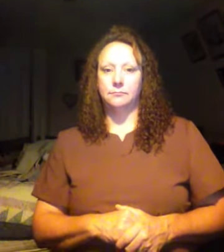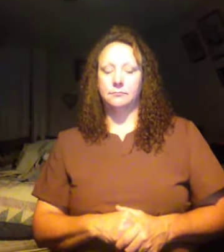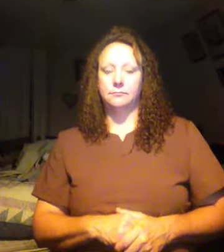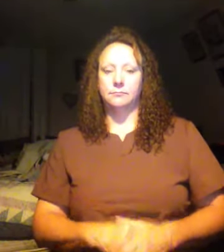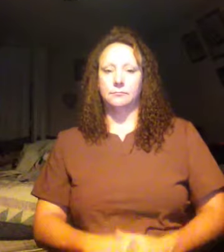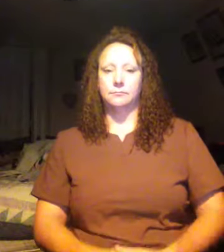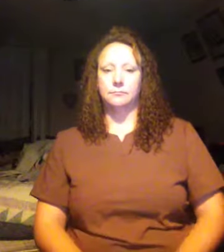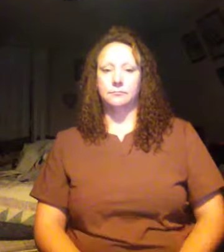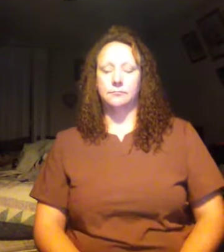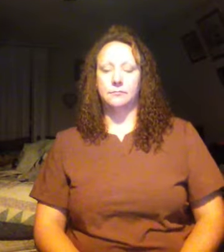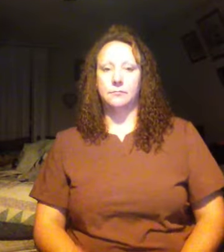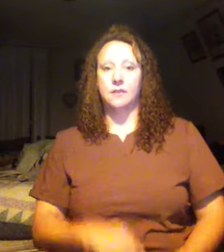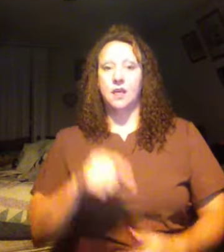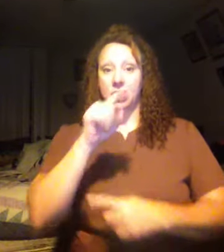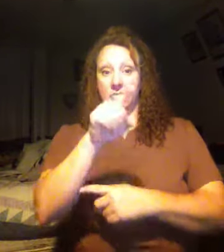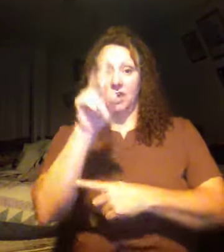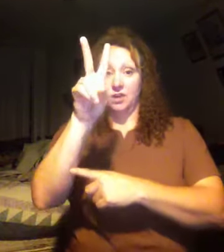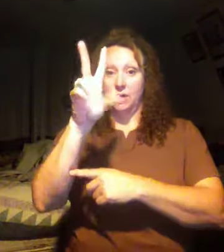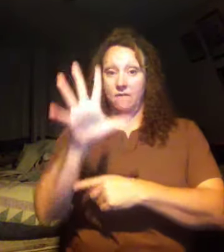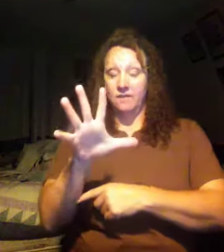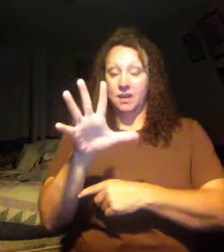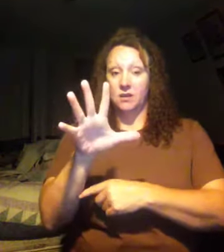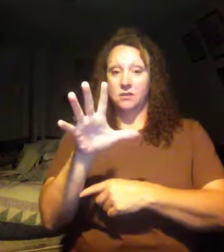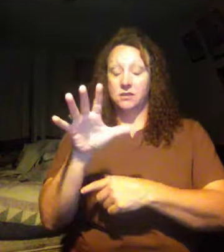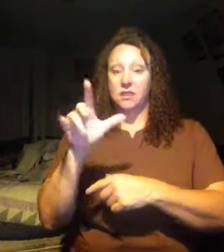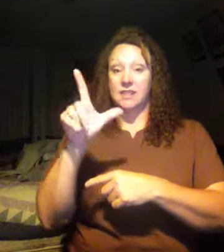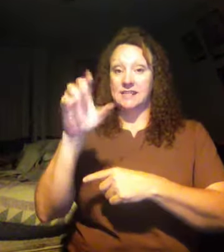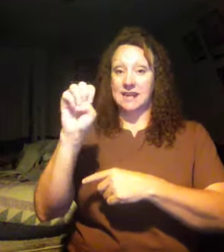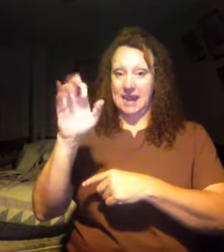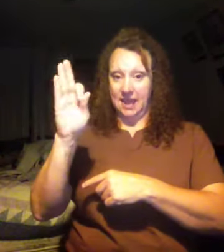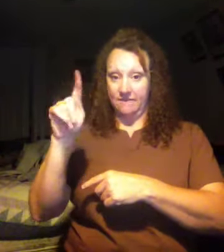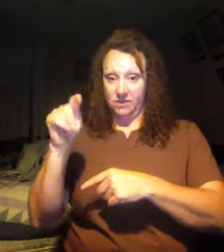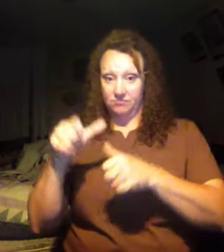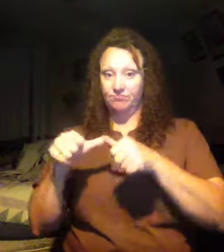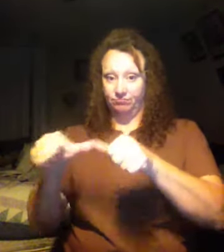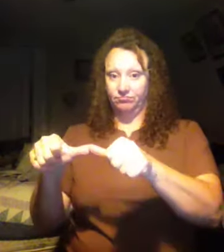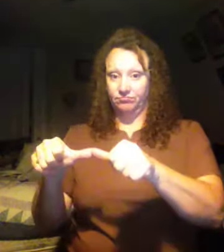The 2/5 that are remaining, they didn't know. They were undecided.